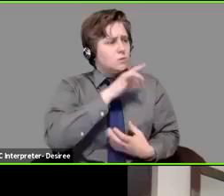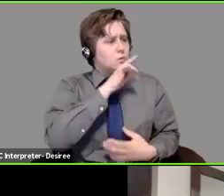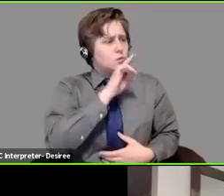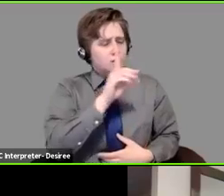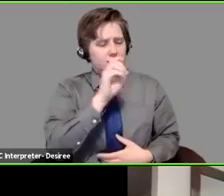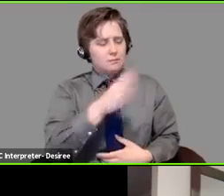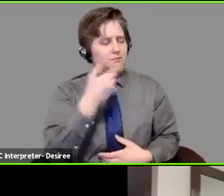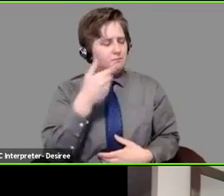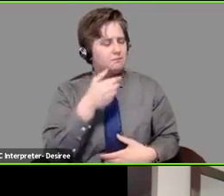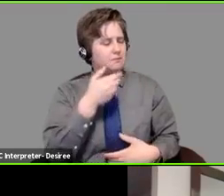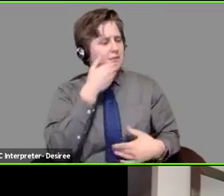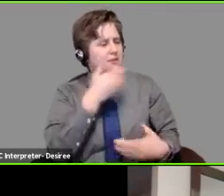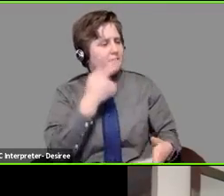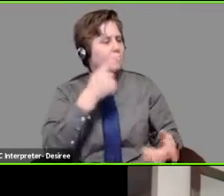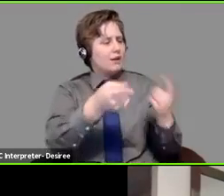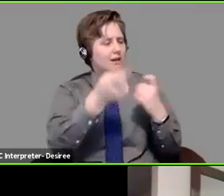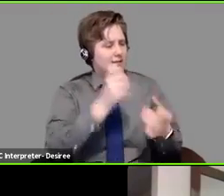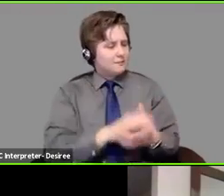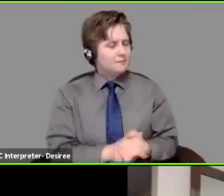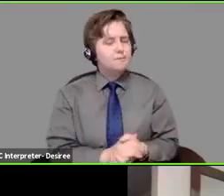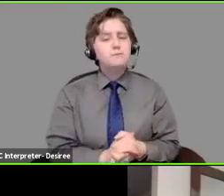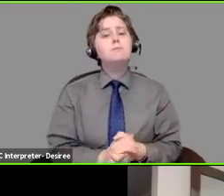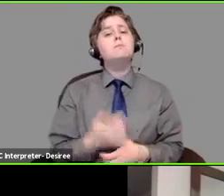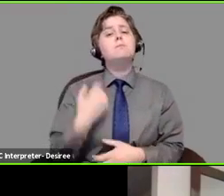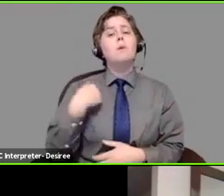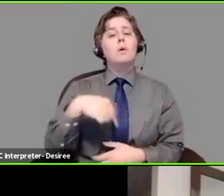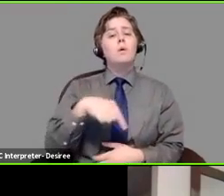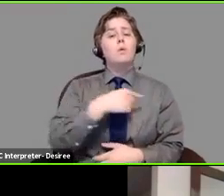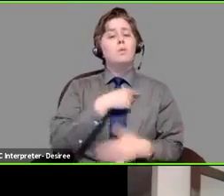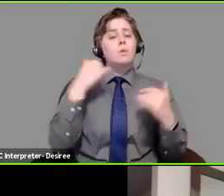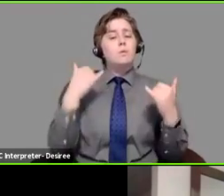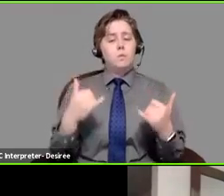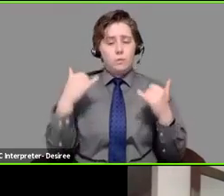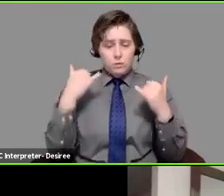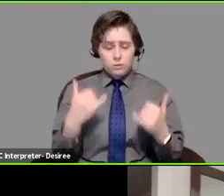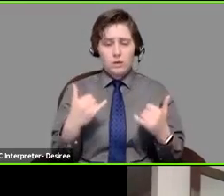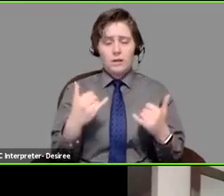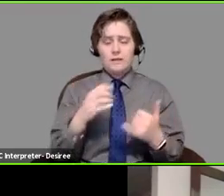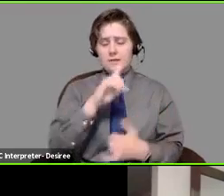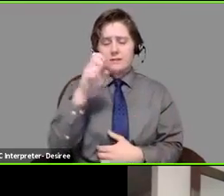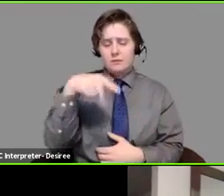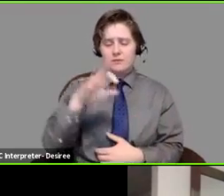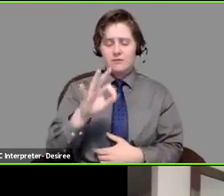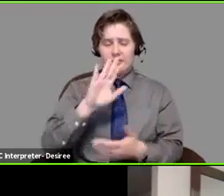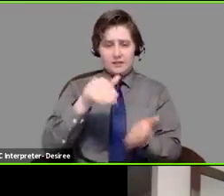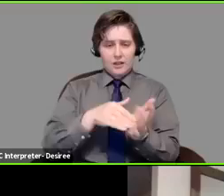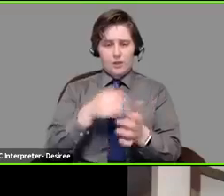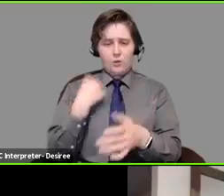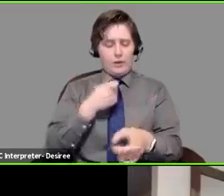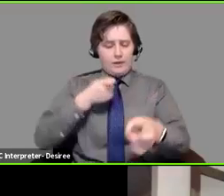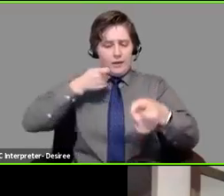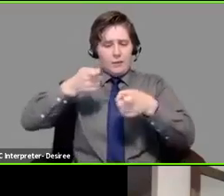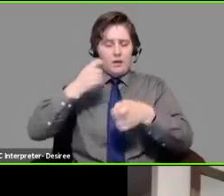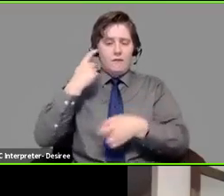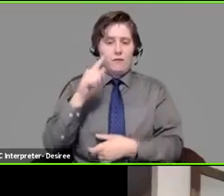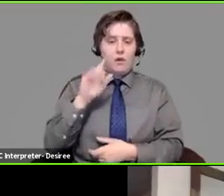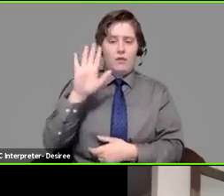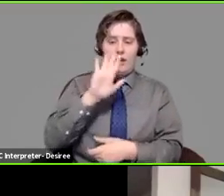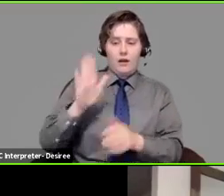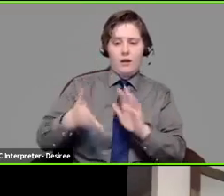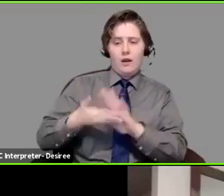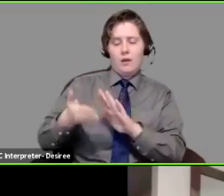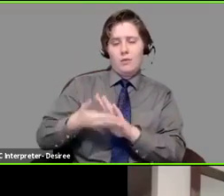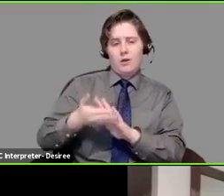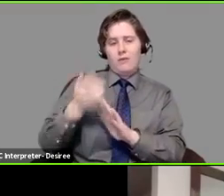Absolutely. Thanks for asking. We are currently, the ZEF Center is the administrator for their operator for